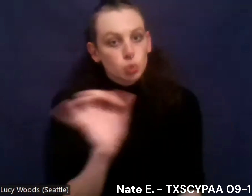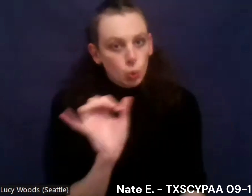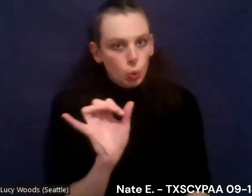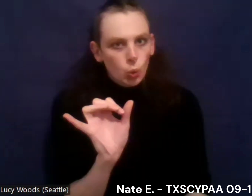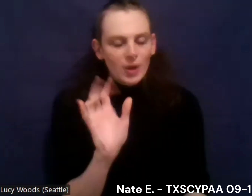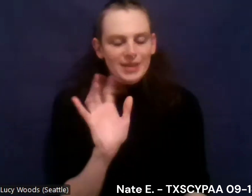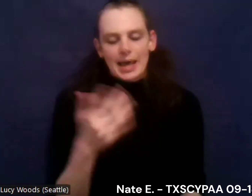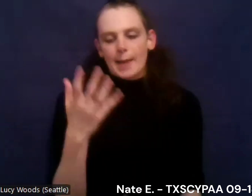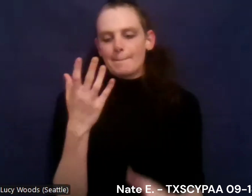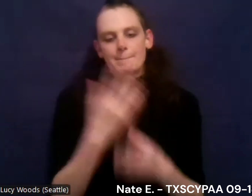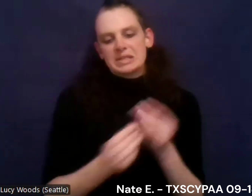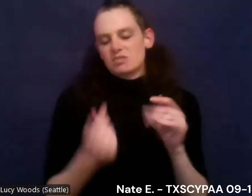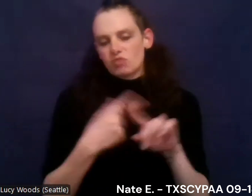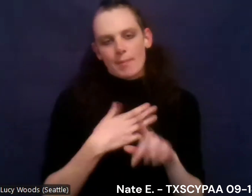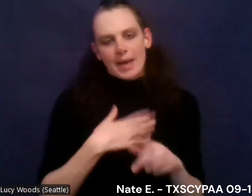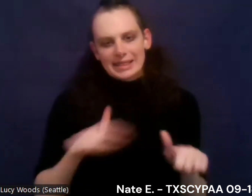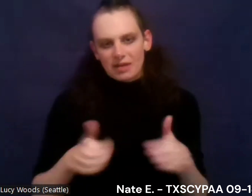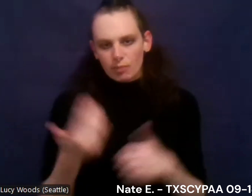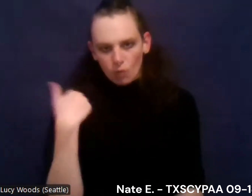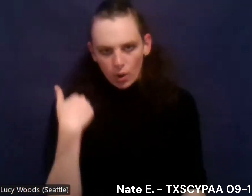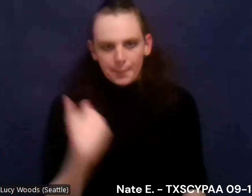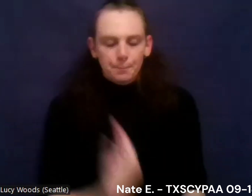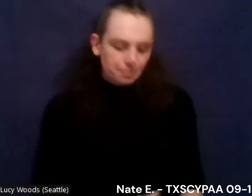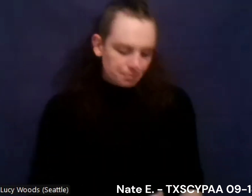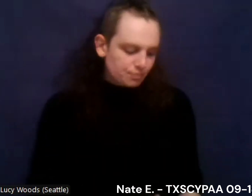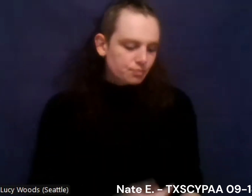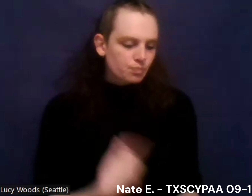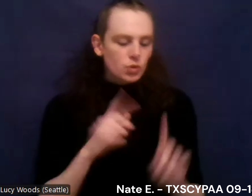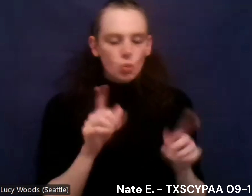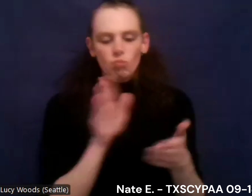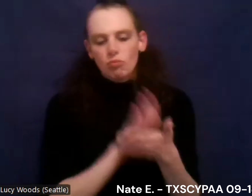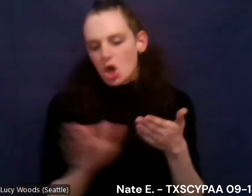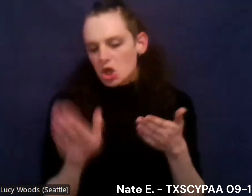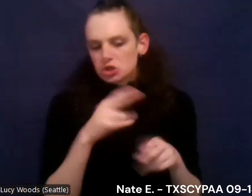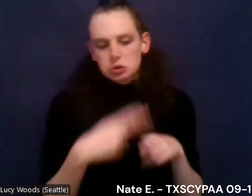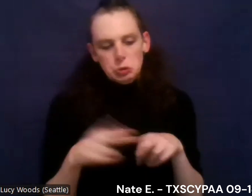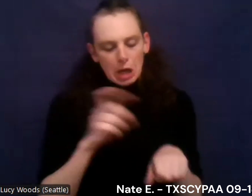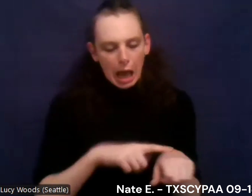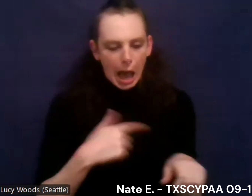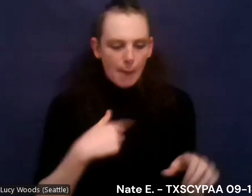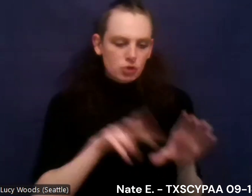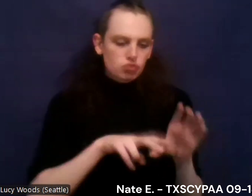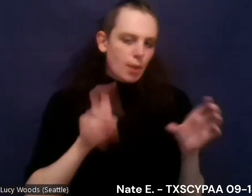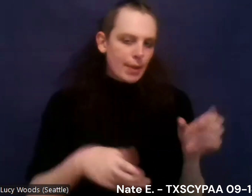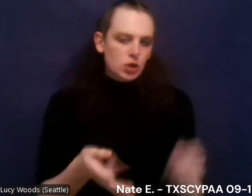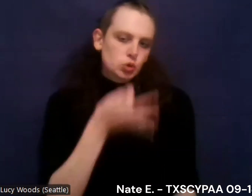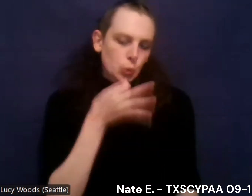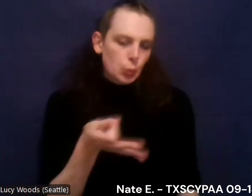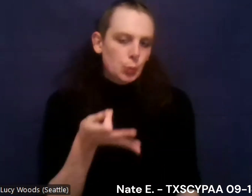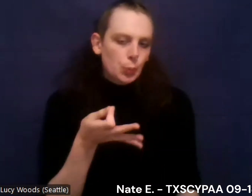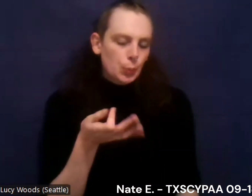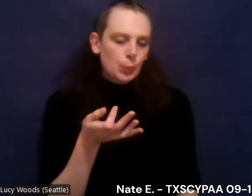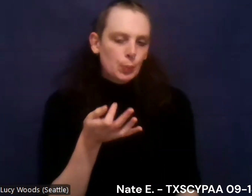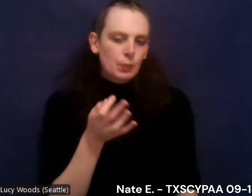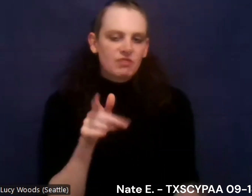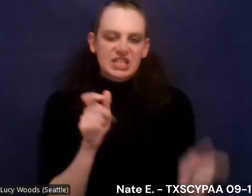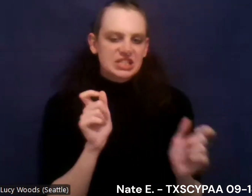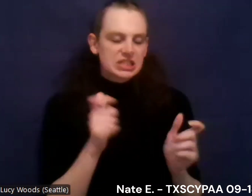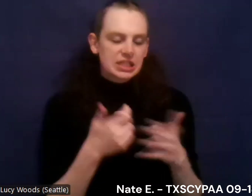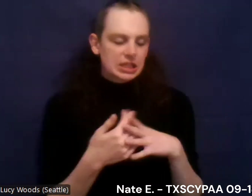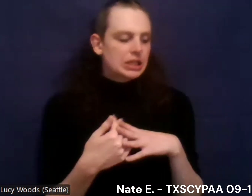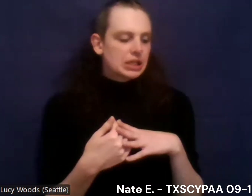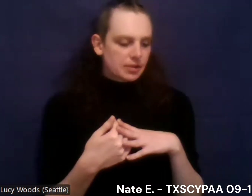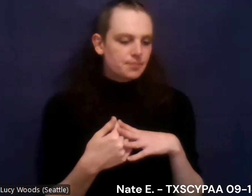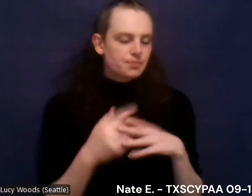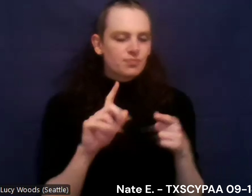missing. And I went to college for a little while. I dropped out pretty quickly. This is whenever